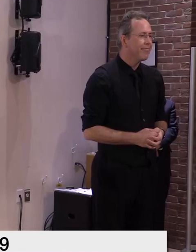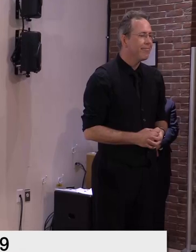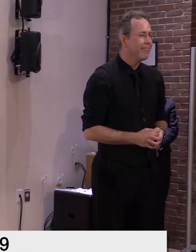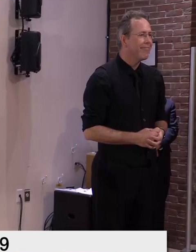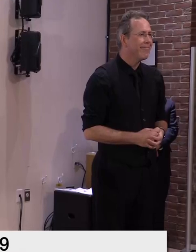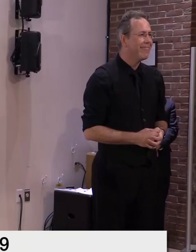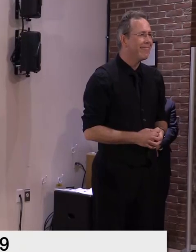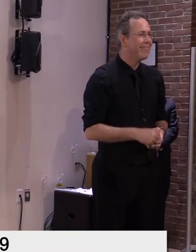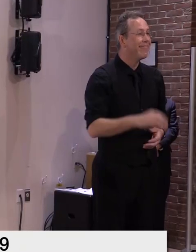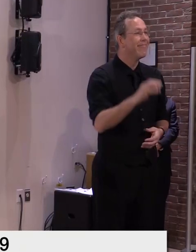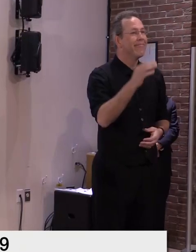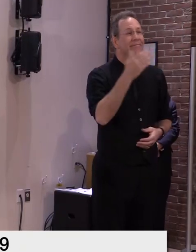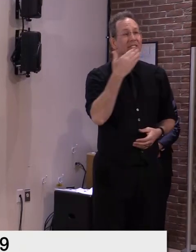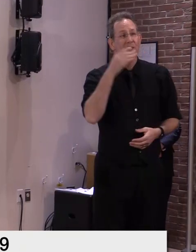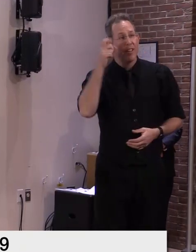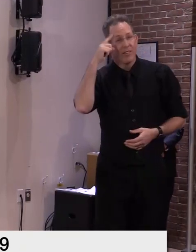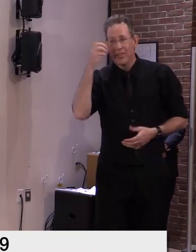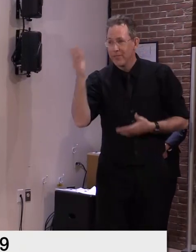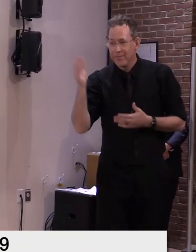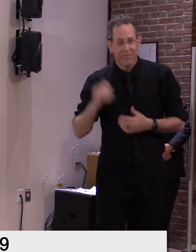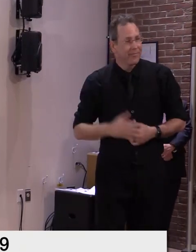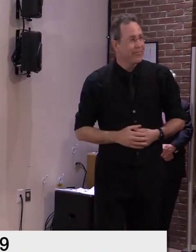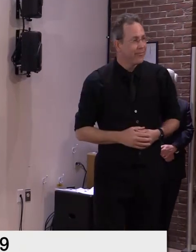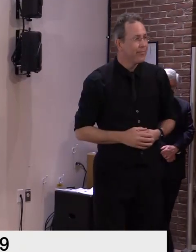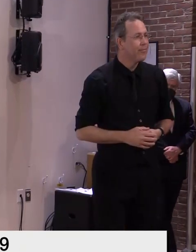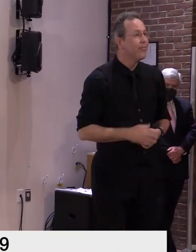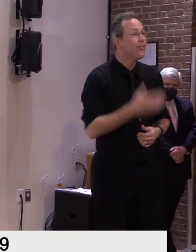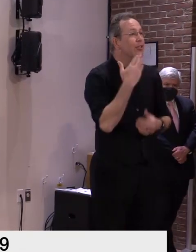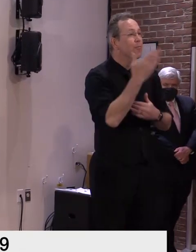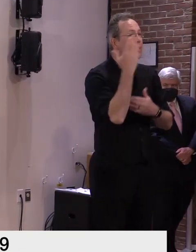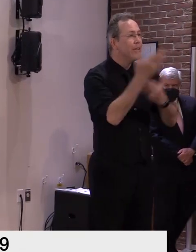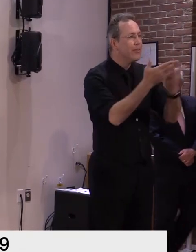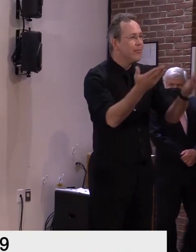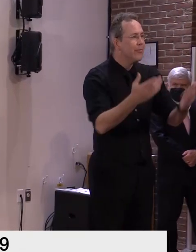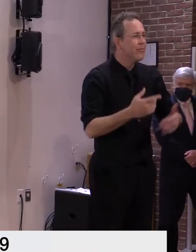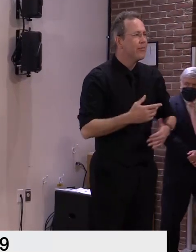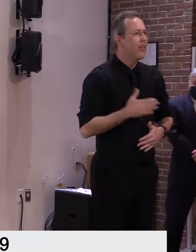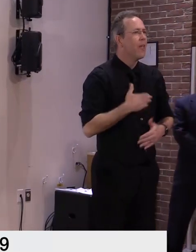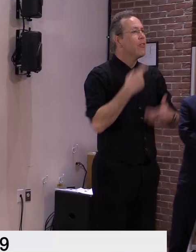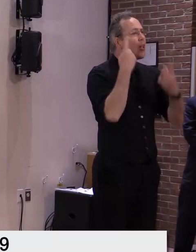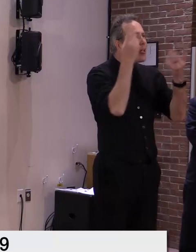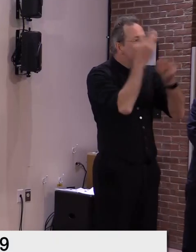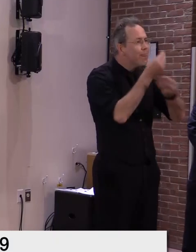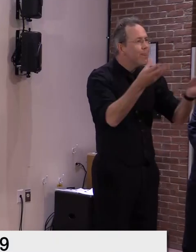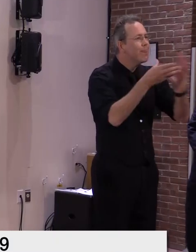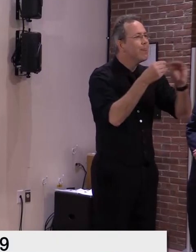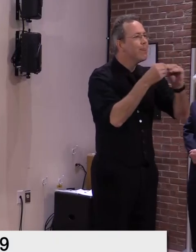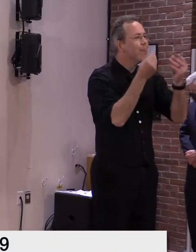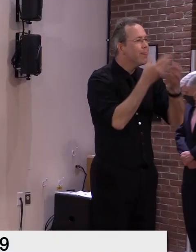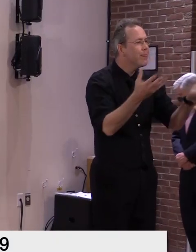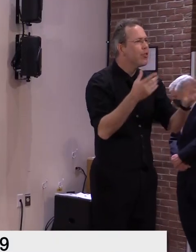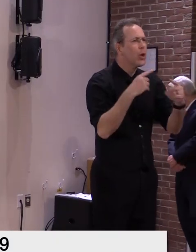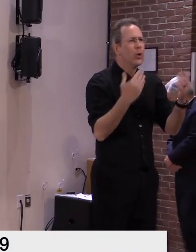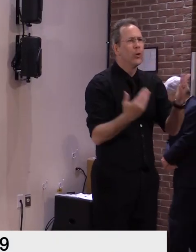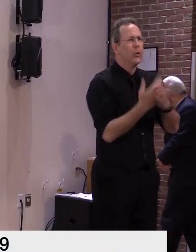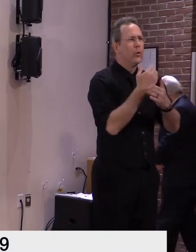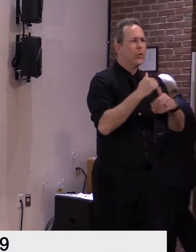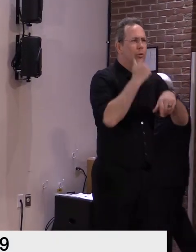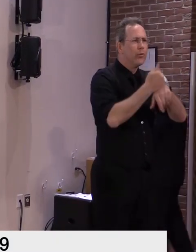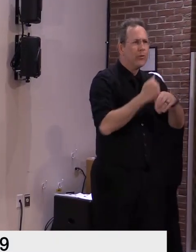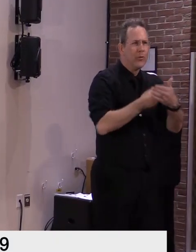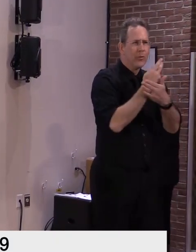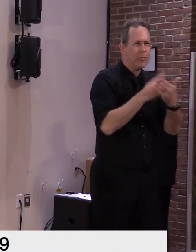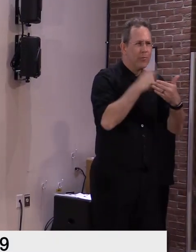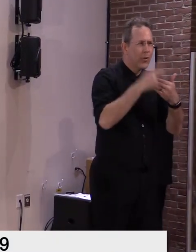Thank you, Governor. Good morning. I'm pleased to announce the formal launch today of a new initiative designed to ensure that all